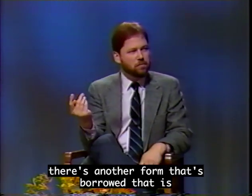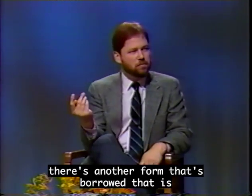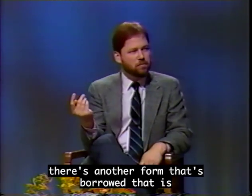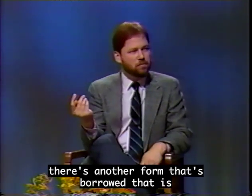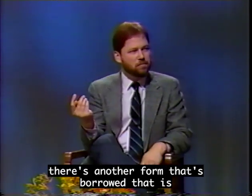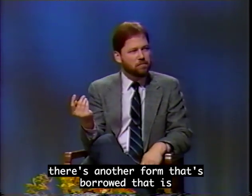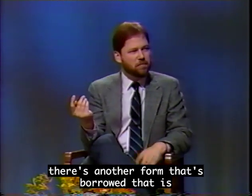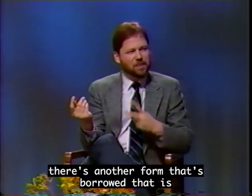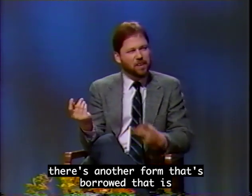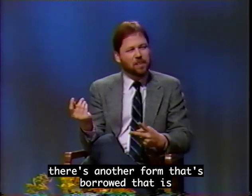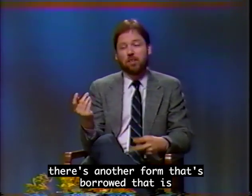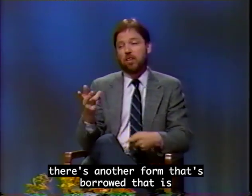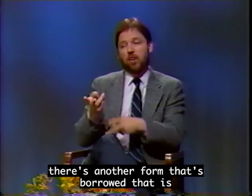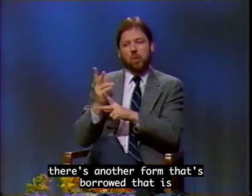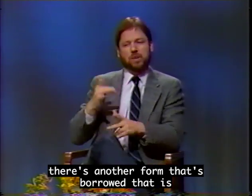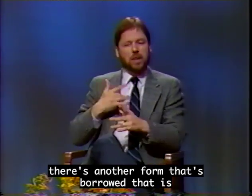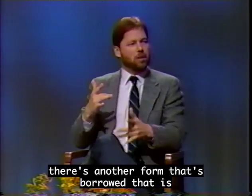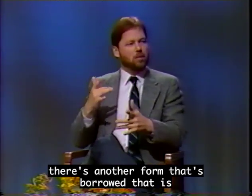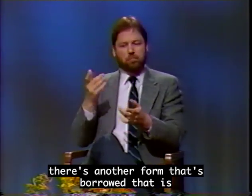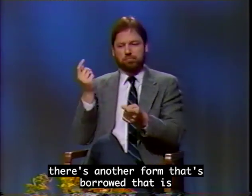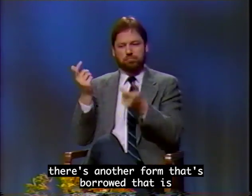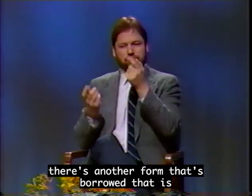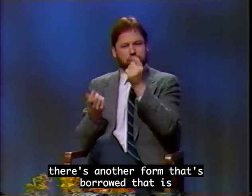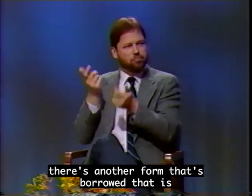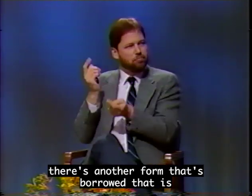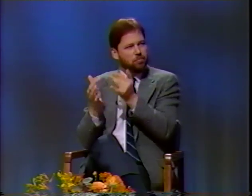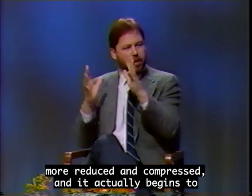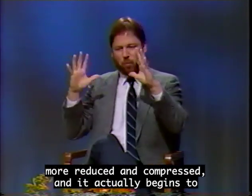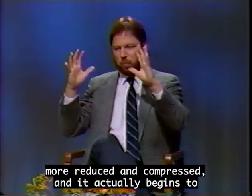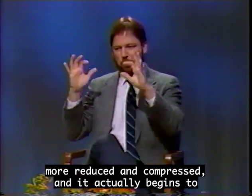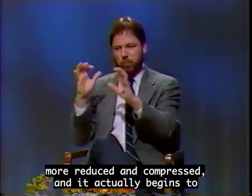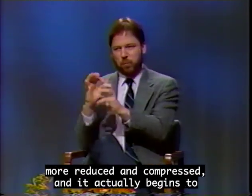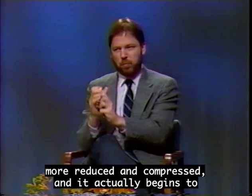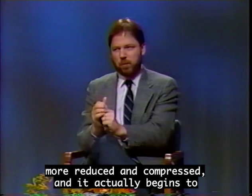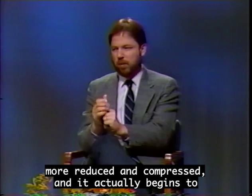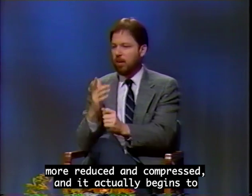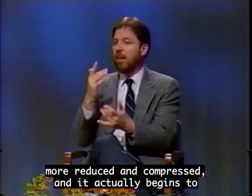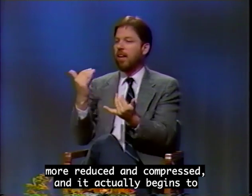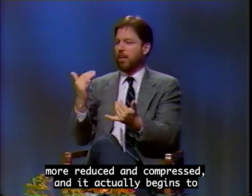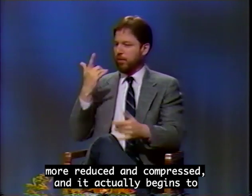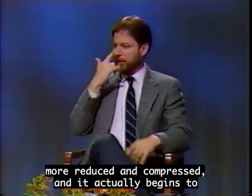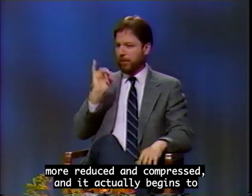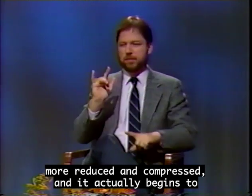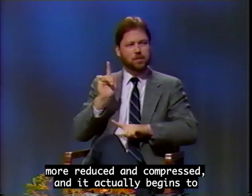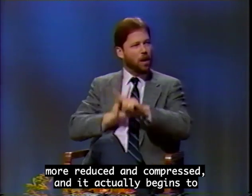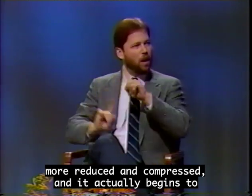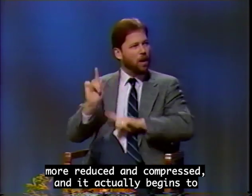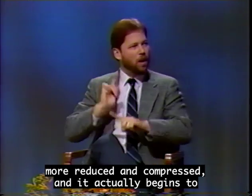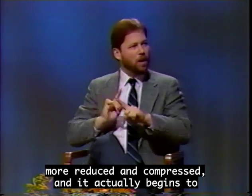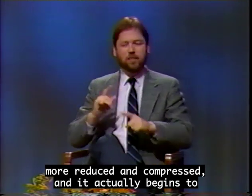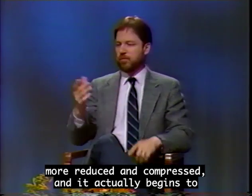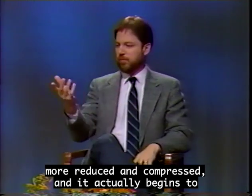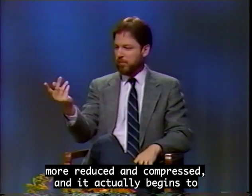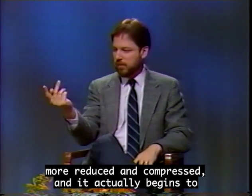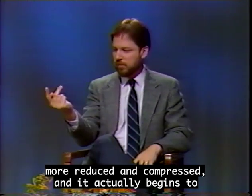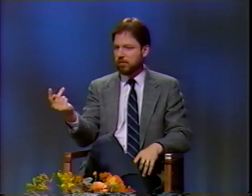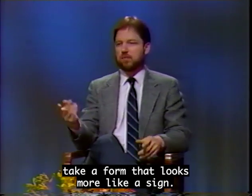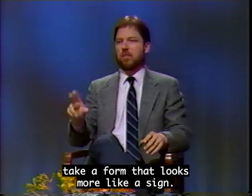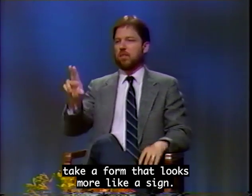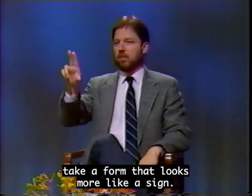There's another form that's borrowed that is more reduced and compressed, and it actually begins to take a